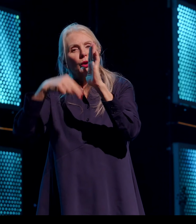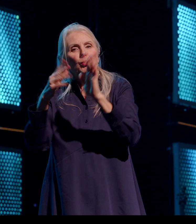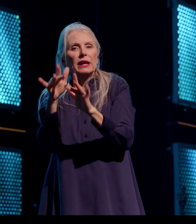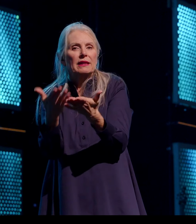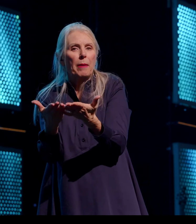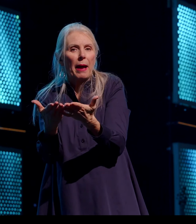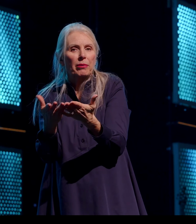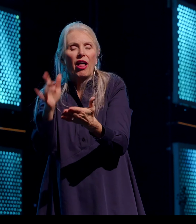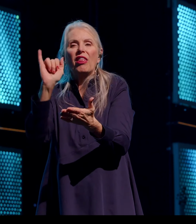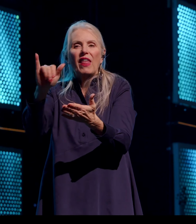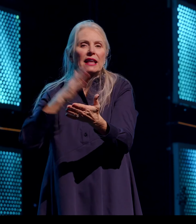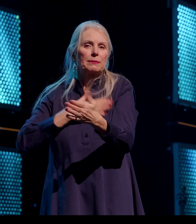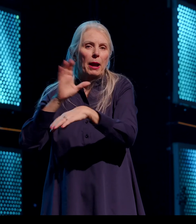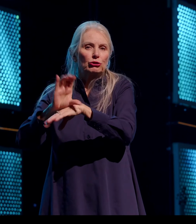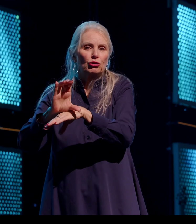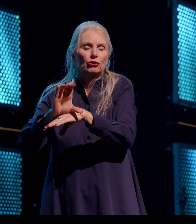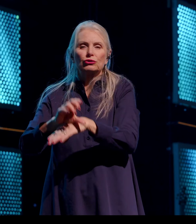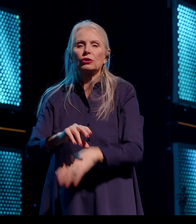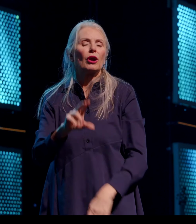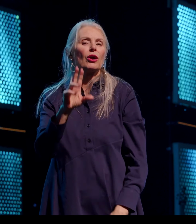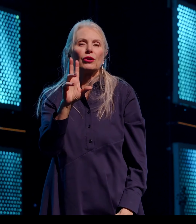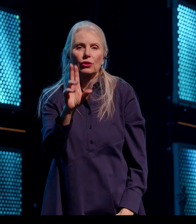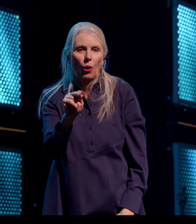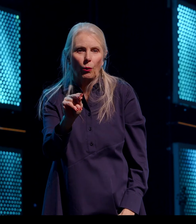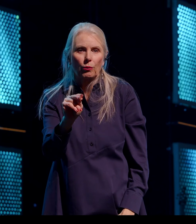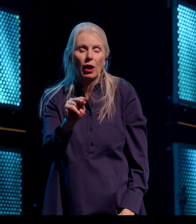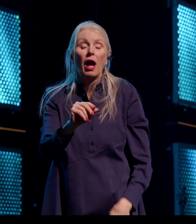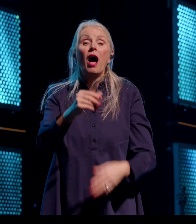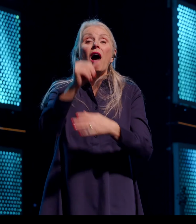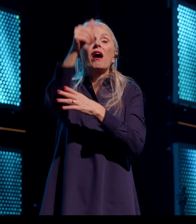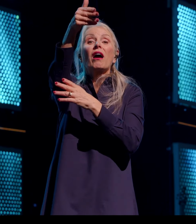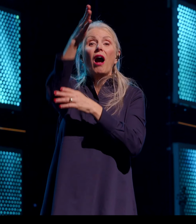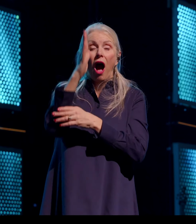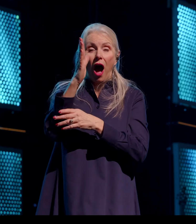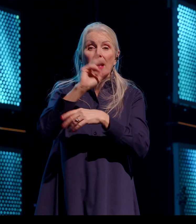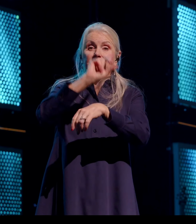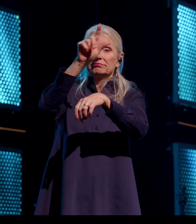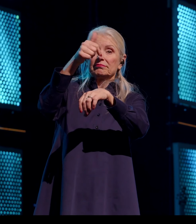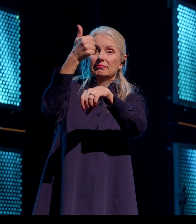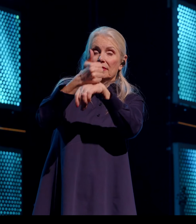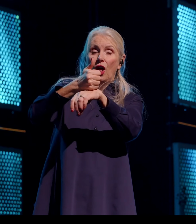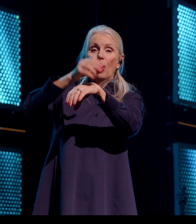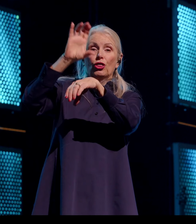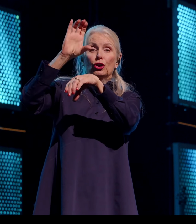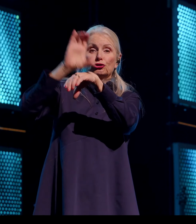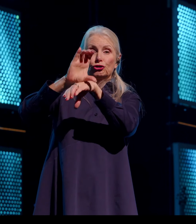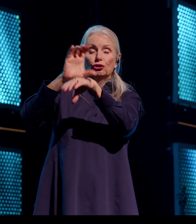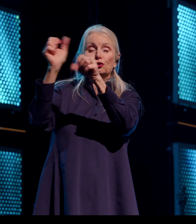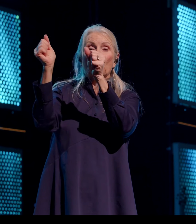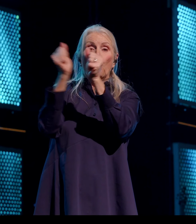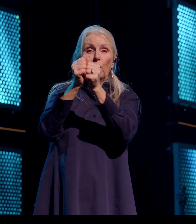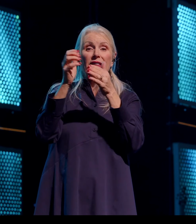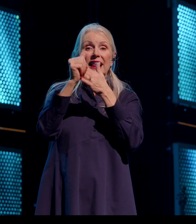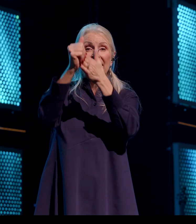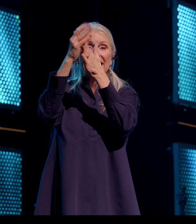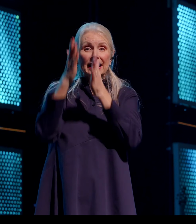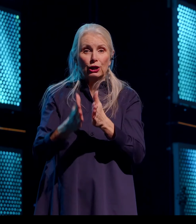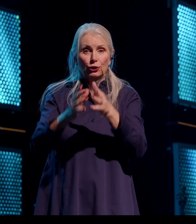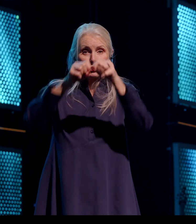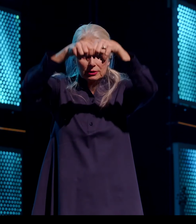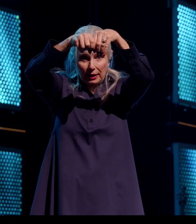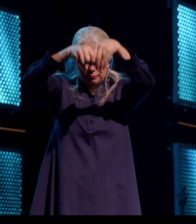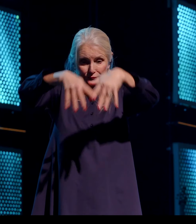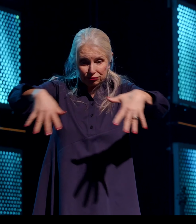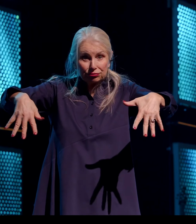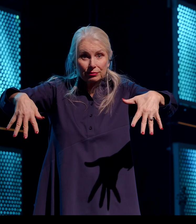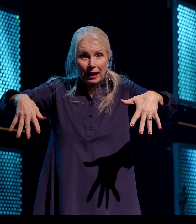That's you reading the Bible with your buddy. God has formed the church with leadership. We see this in the very, very beginning. It's there for a